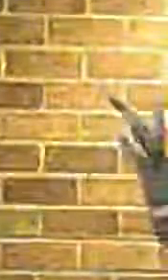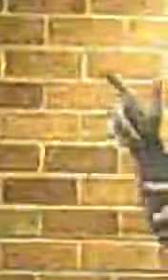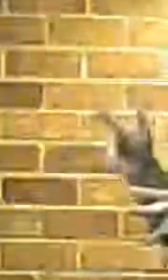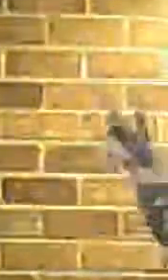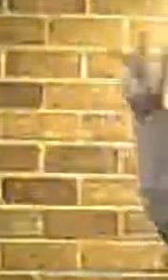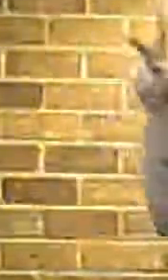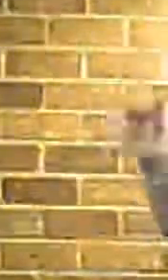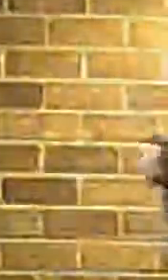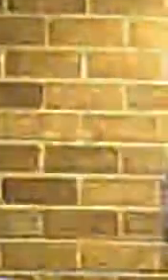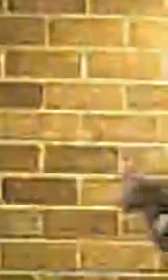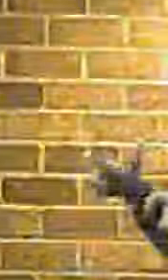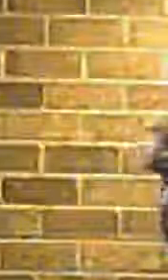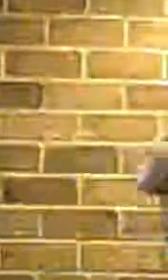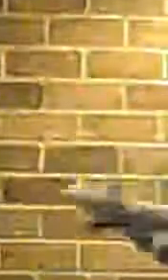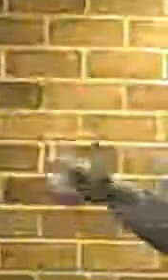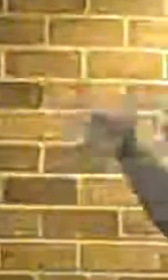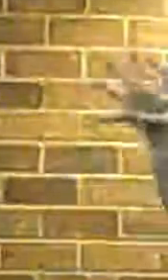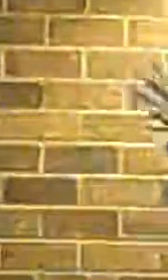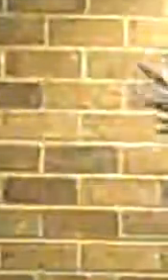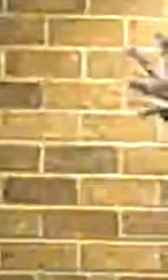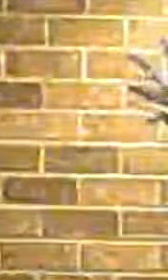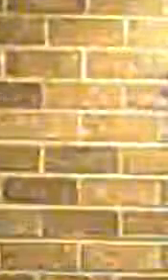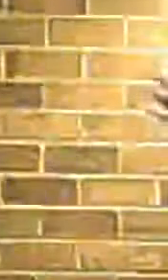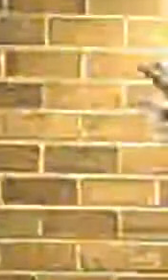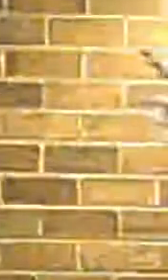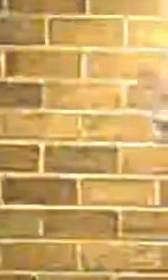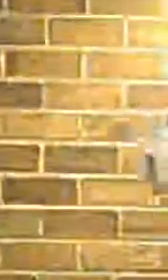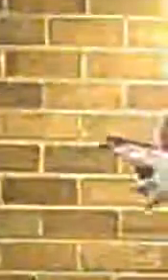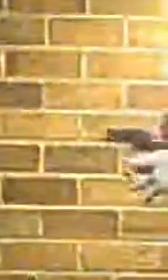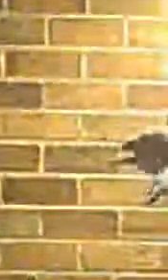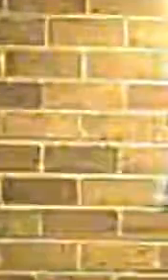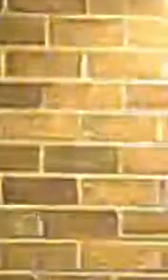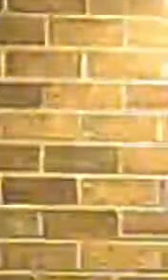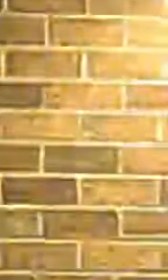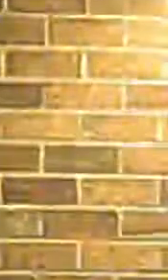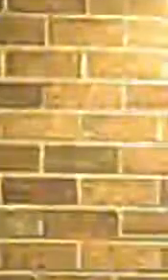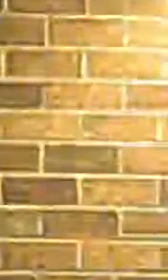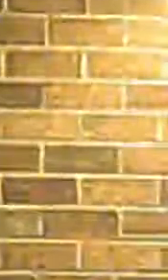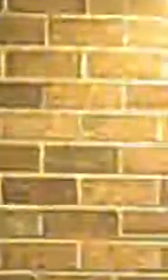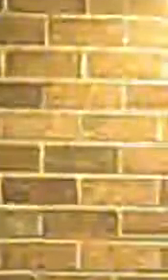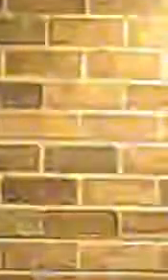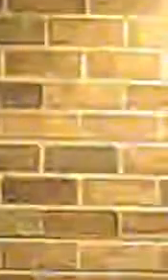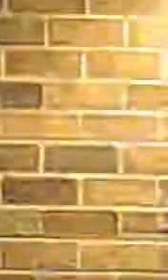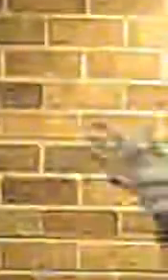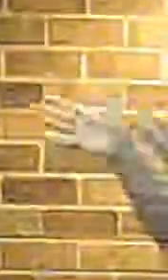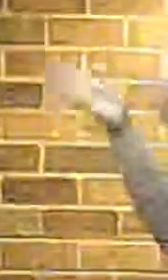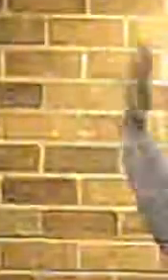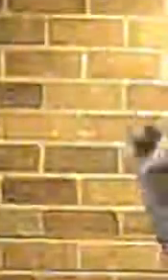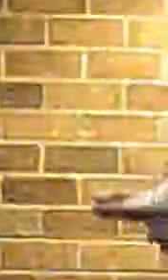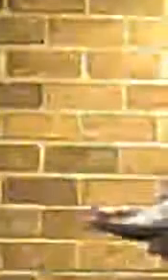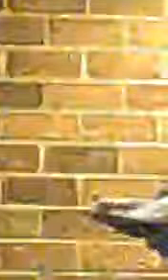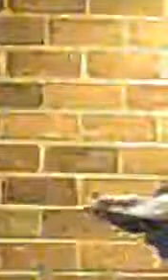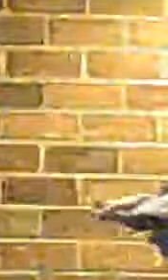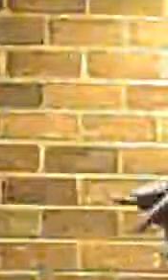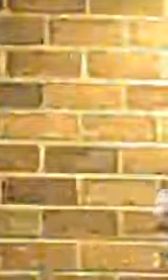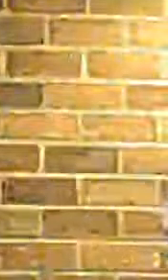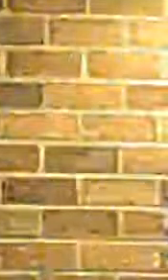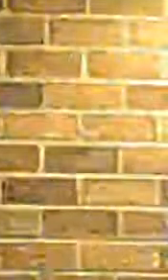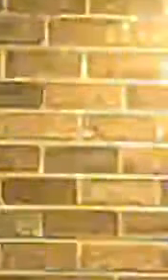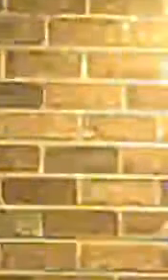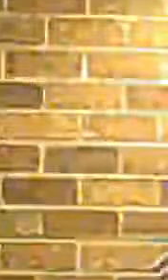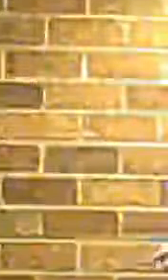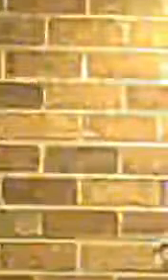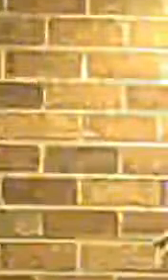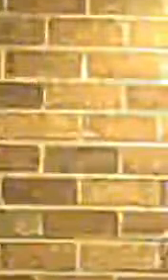yeah, it likely to close. I'm, uh, I'm, I'm not, I'm get any, clap about those at all. And, I asked, who was going to